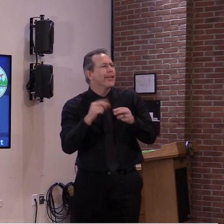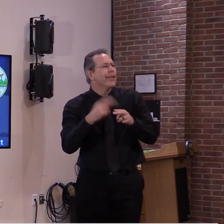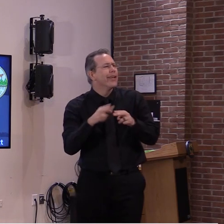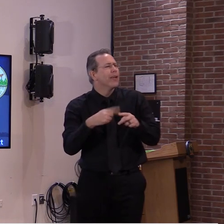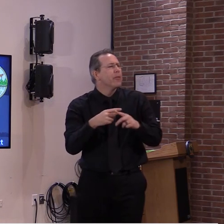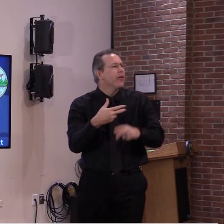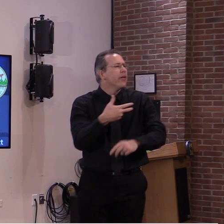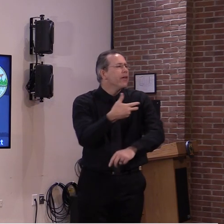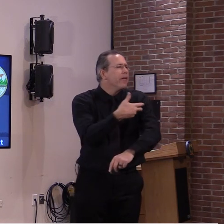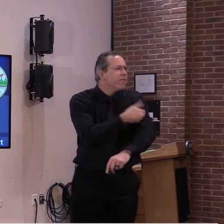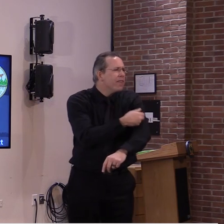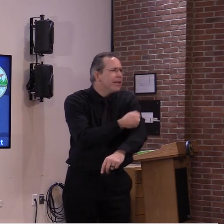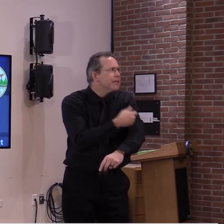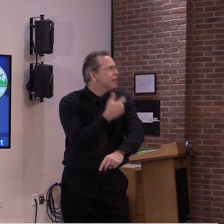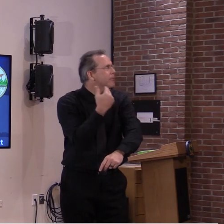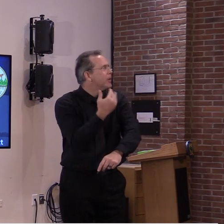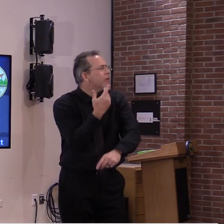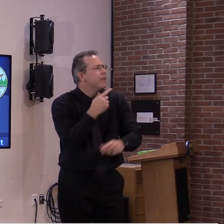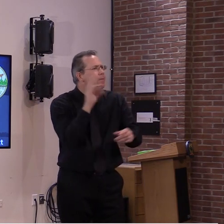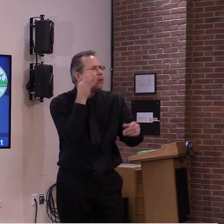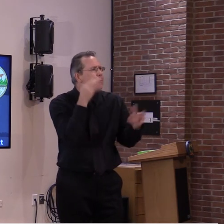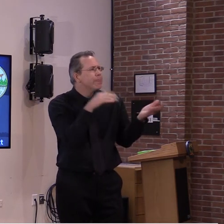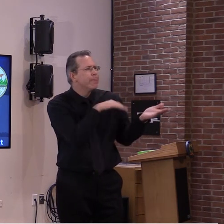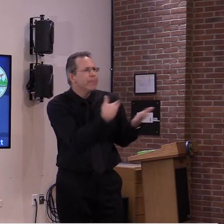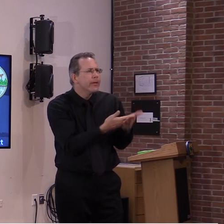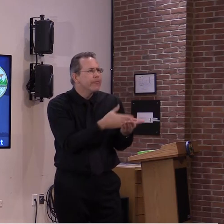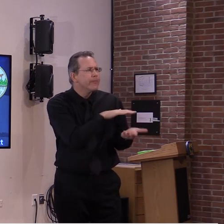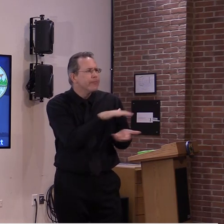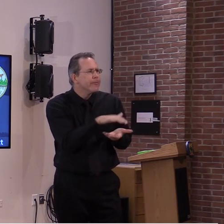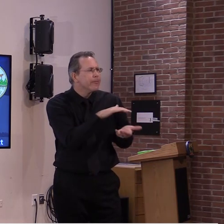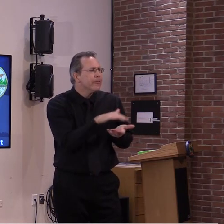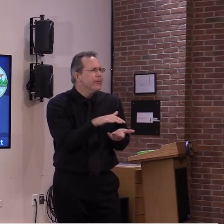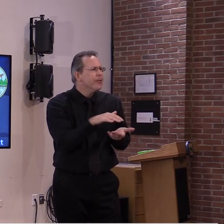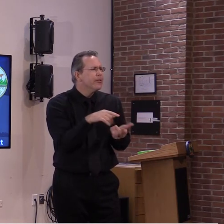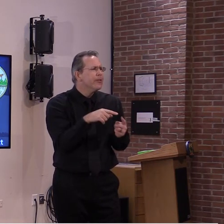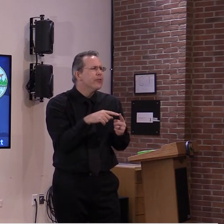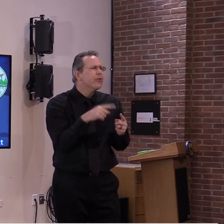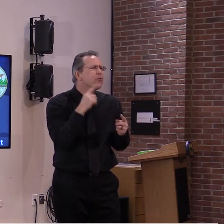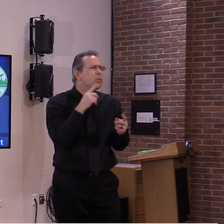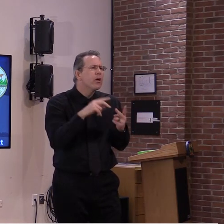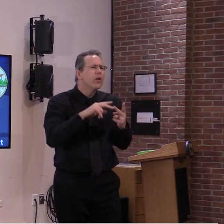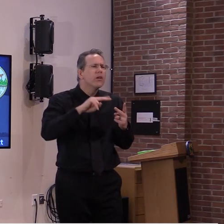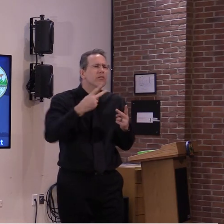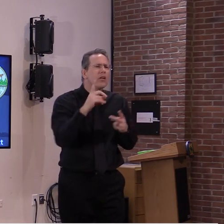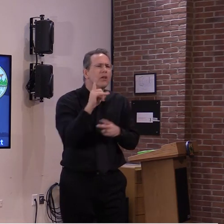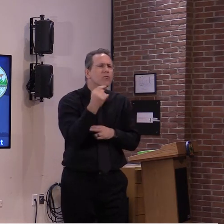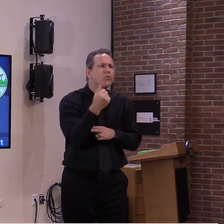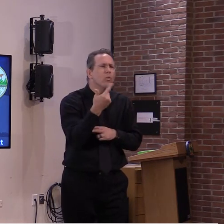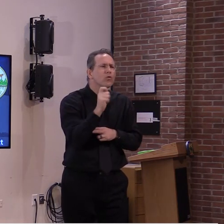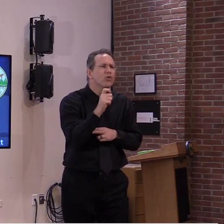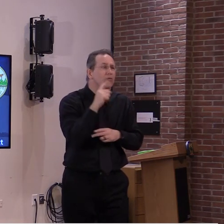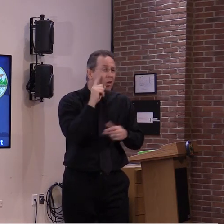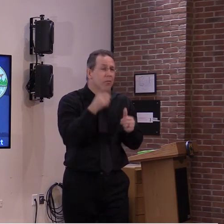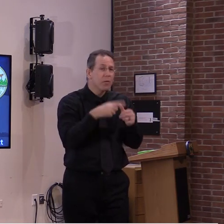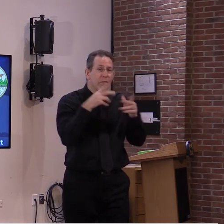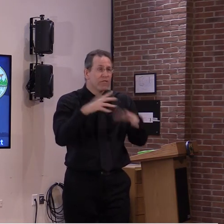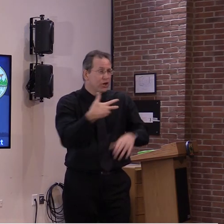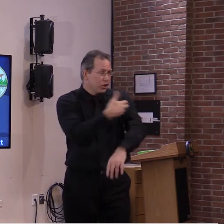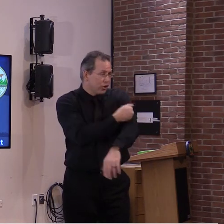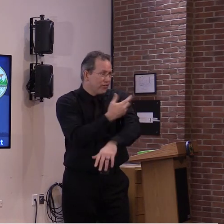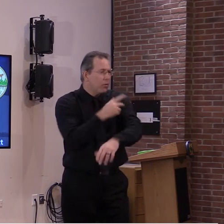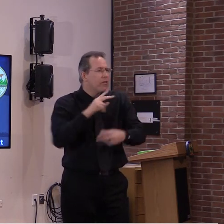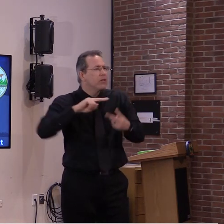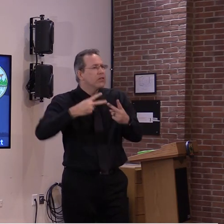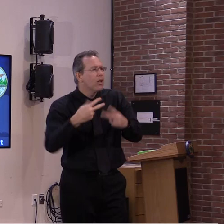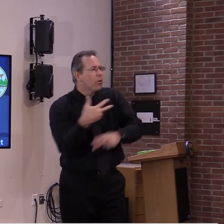over receiving the second doses, which people are due to start getting in the next few days? I don't believe that's in question. They were set